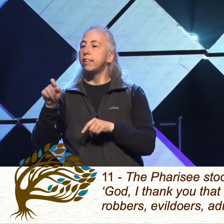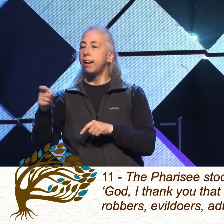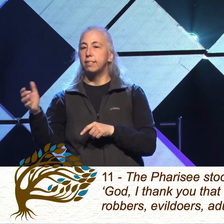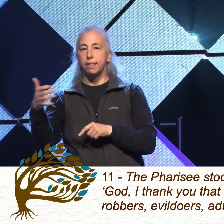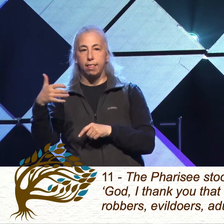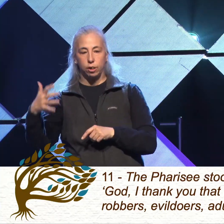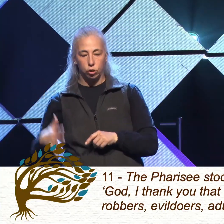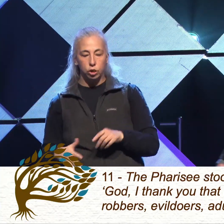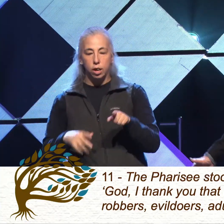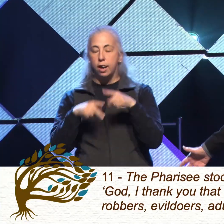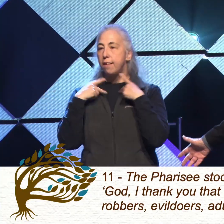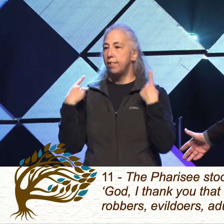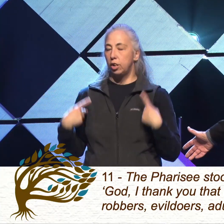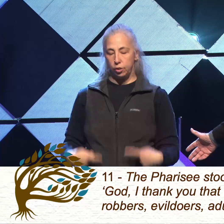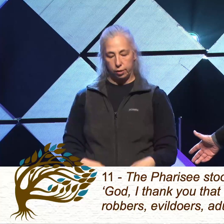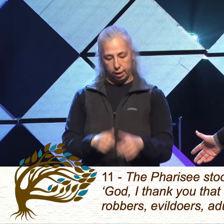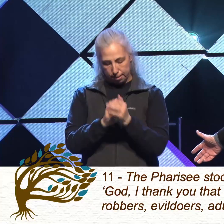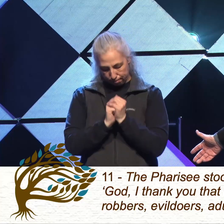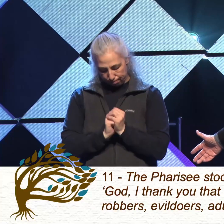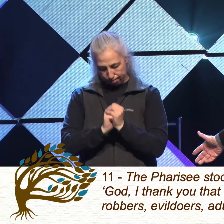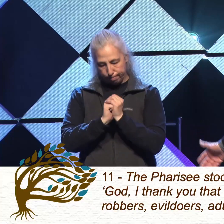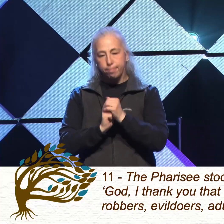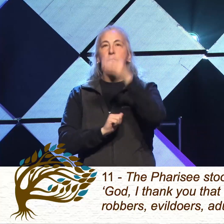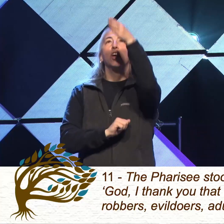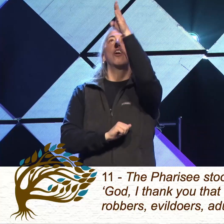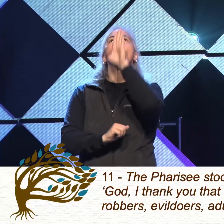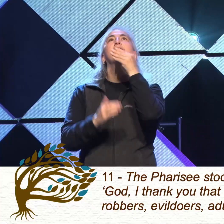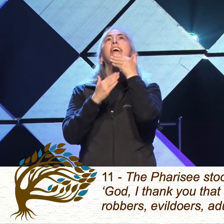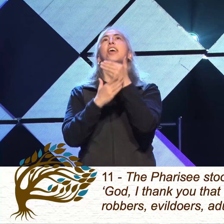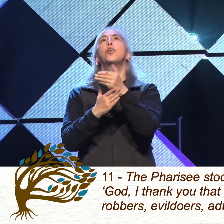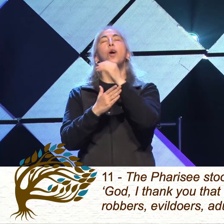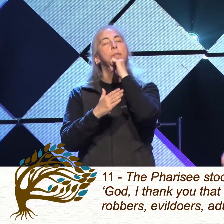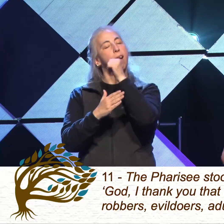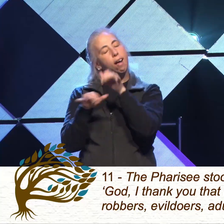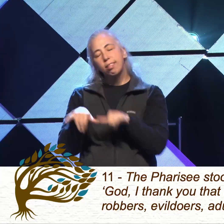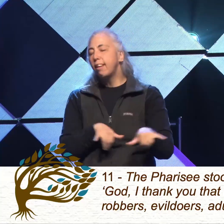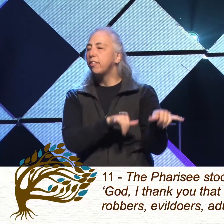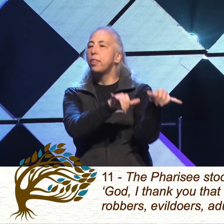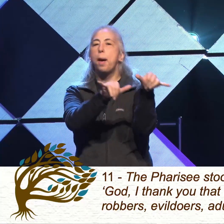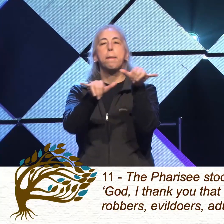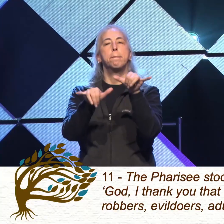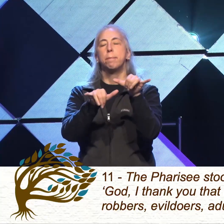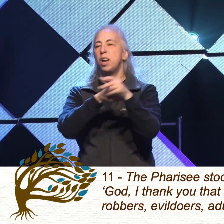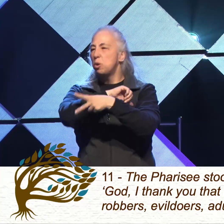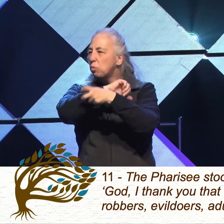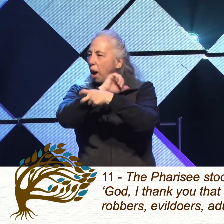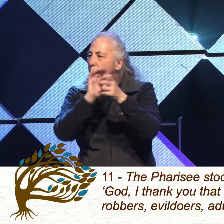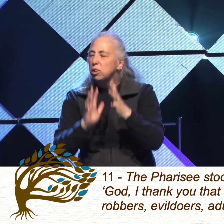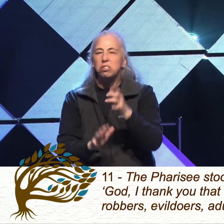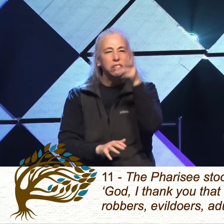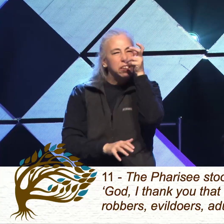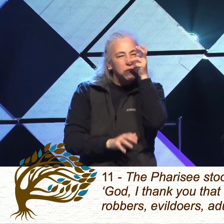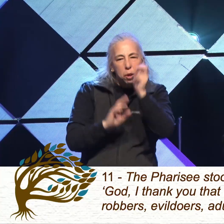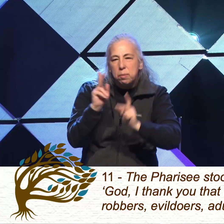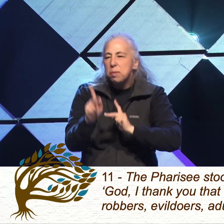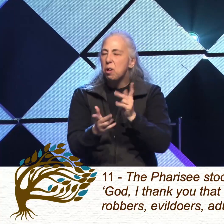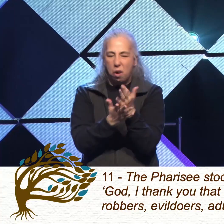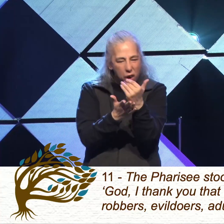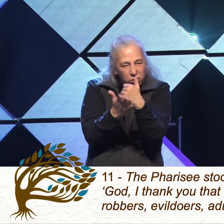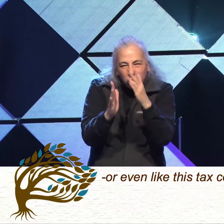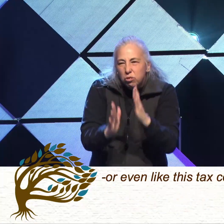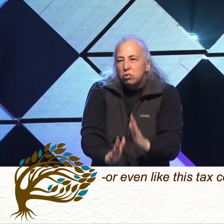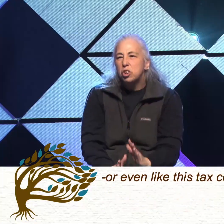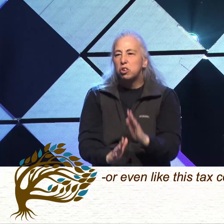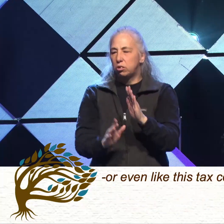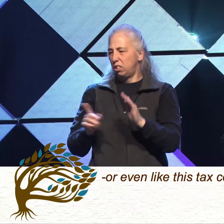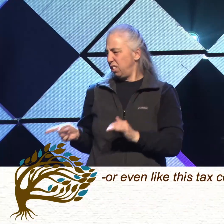prayed, God, I thank you I'm not like other people, robbers, evildoers, adulterers, or even like